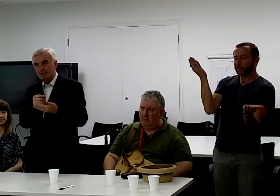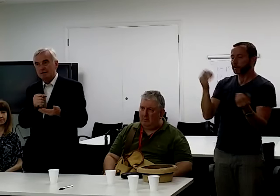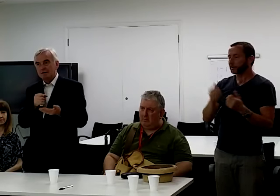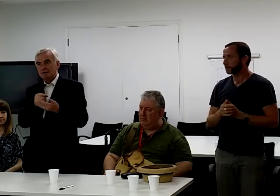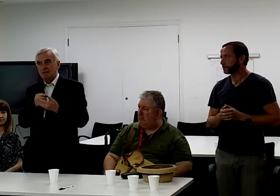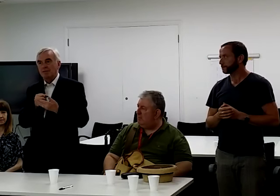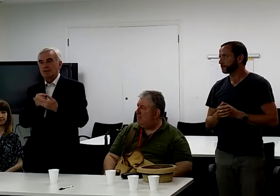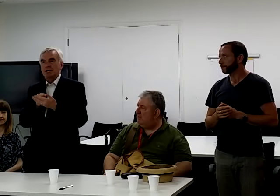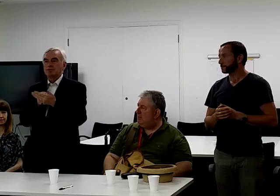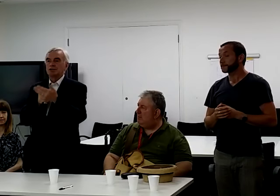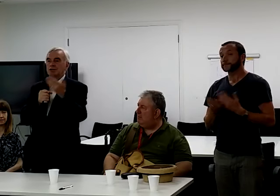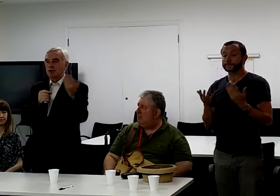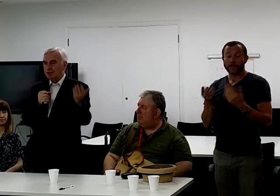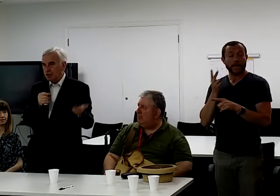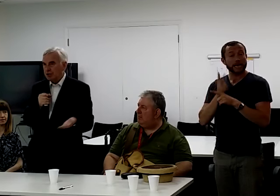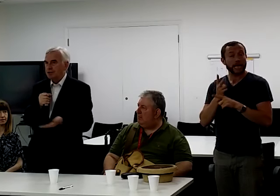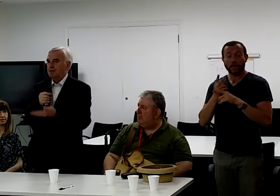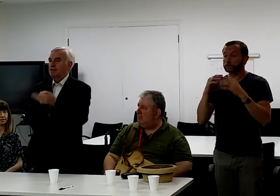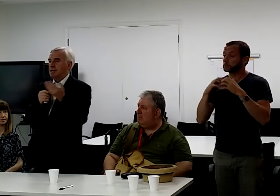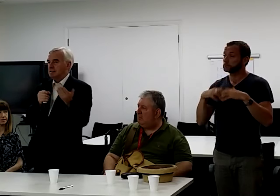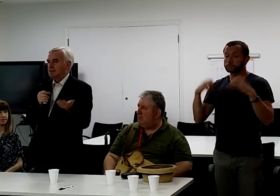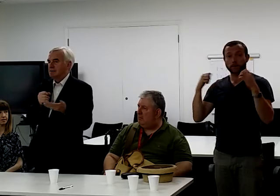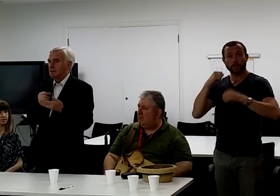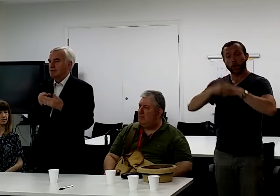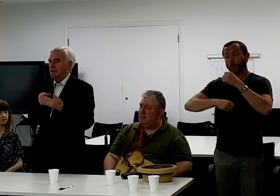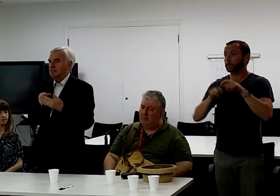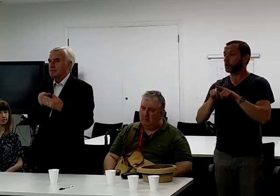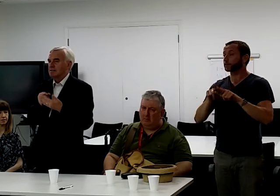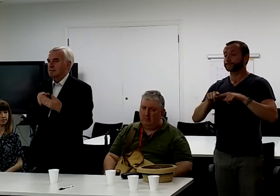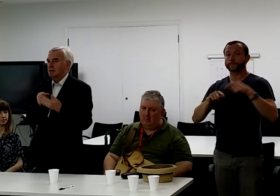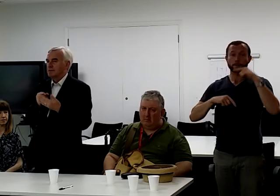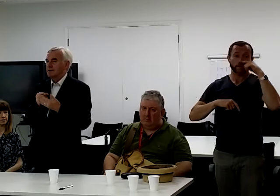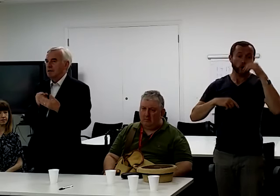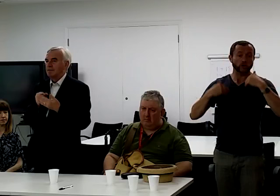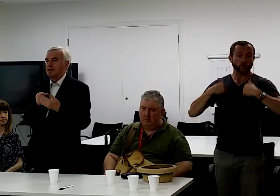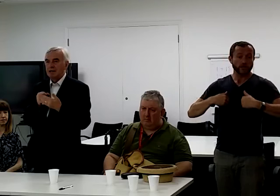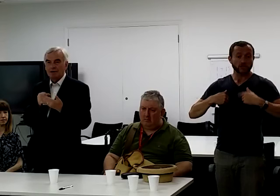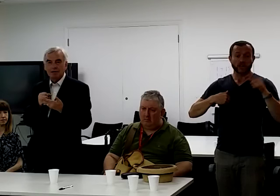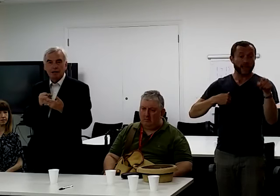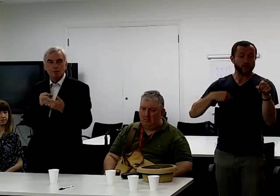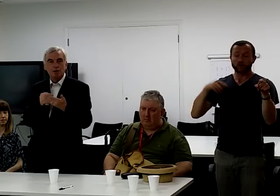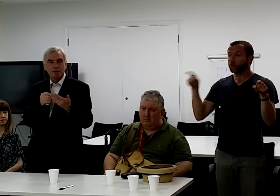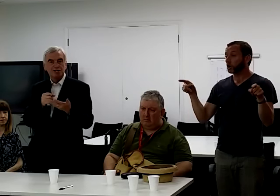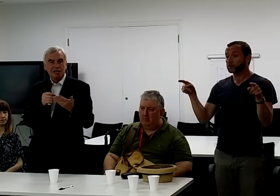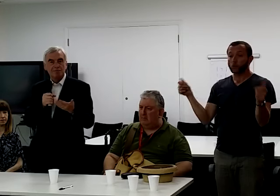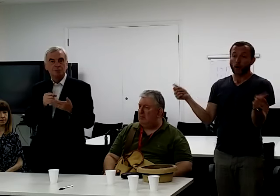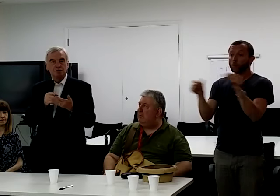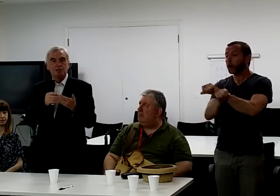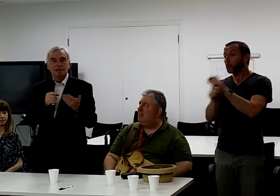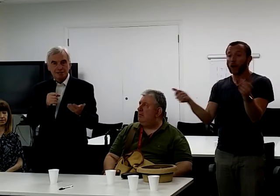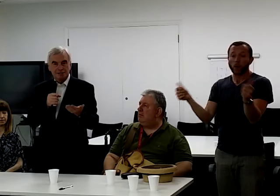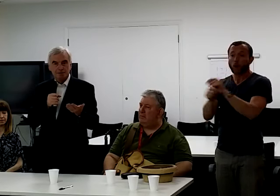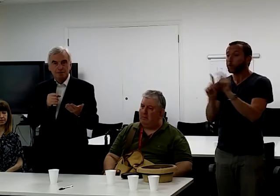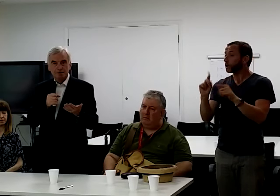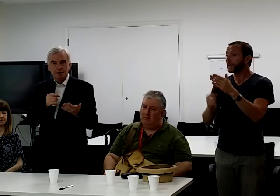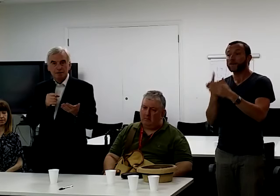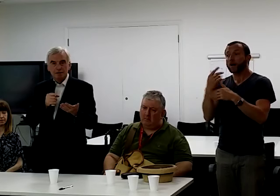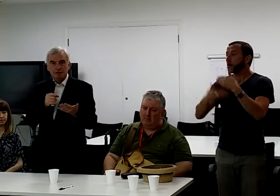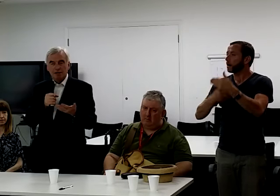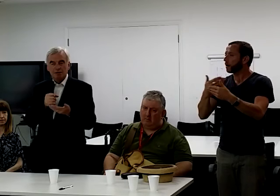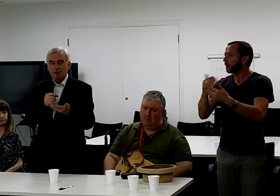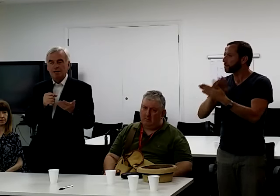yet again, they'll become just an alternative elite elected into government every now and again when the establishment lets